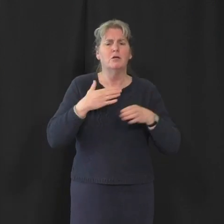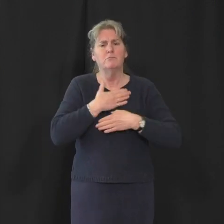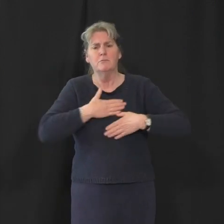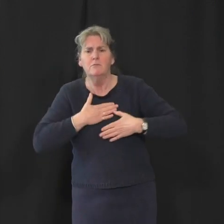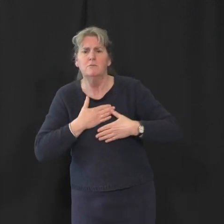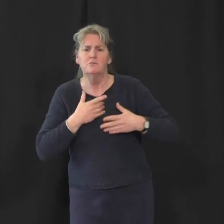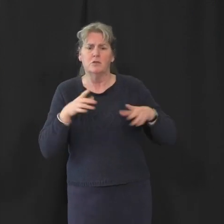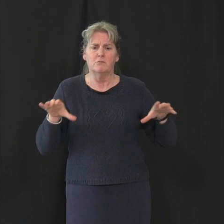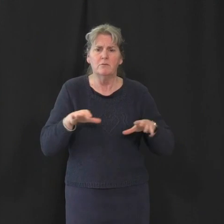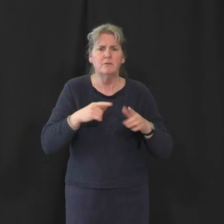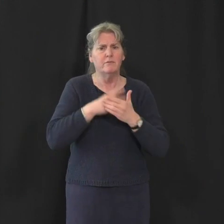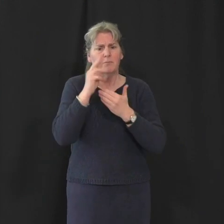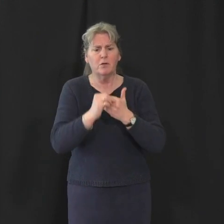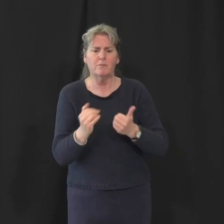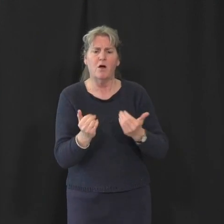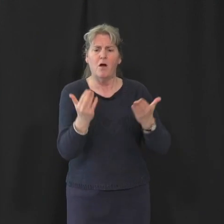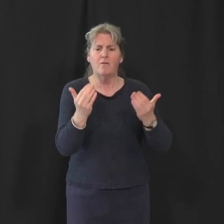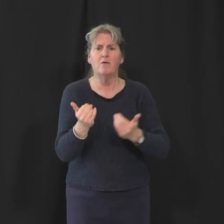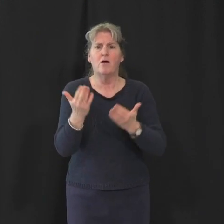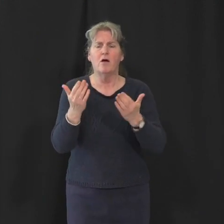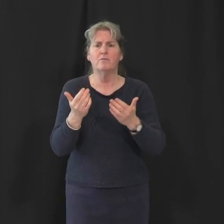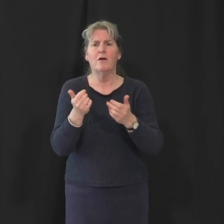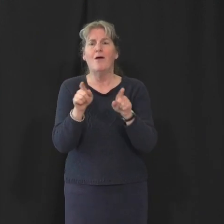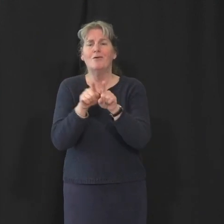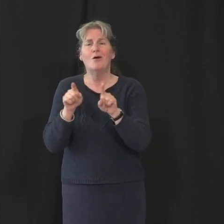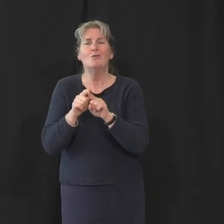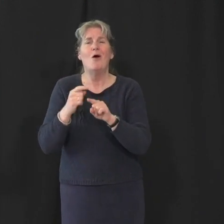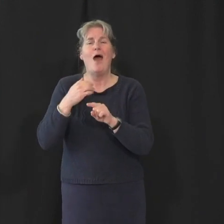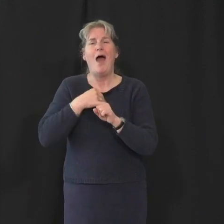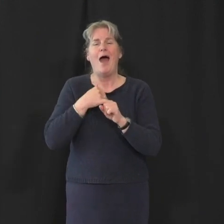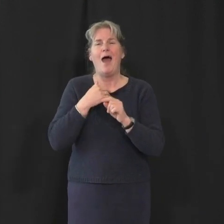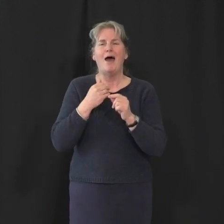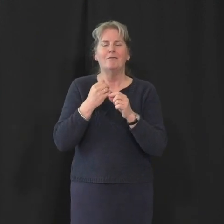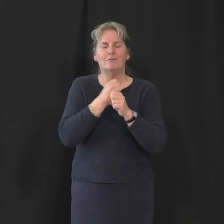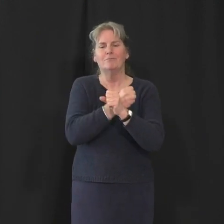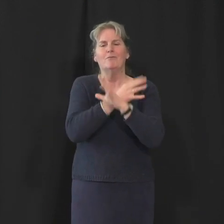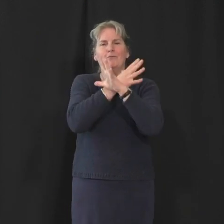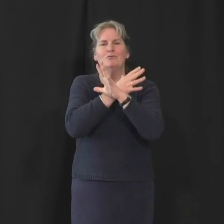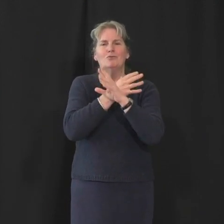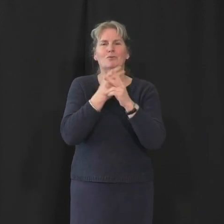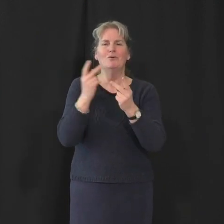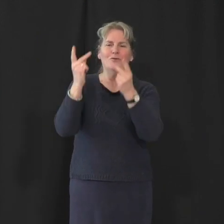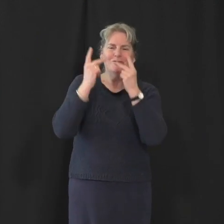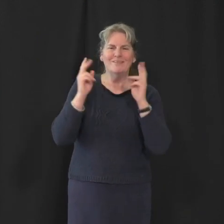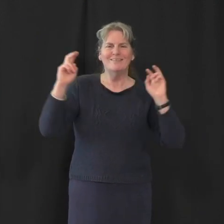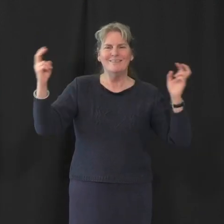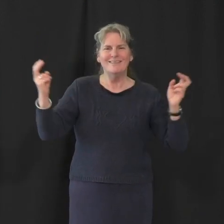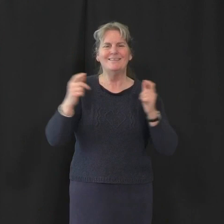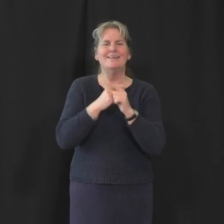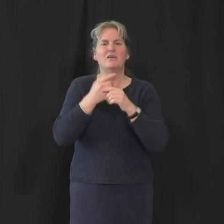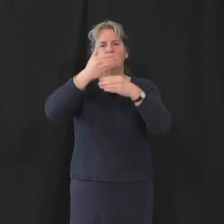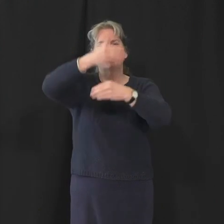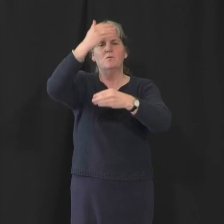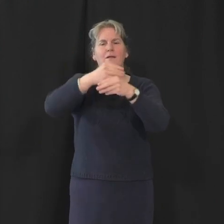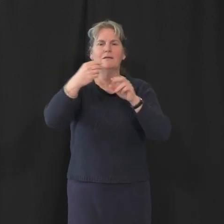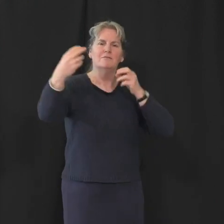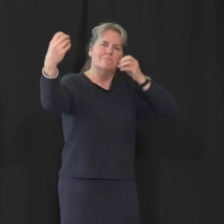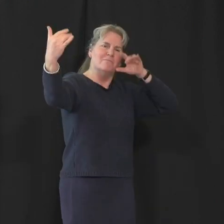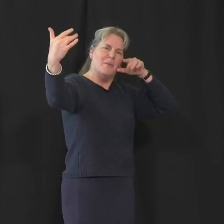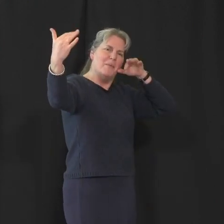and programs and facilitating virtual visits and window visits to support residents and their families.